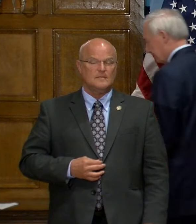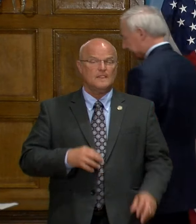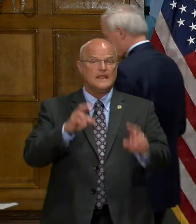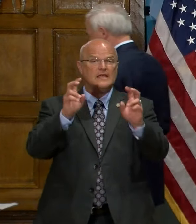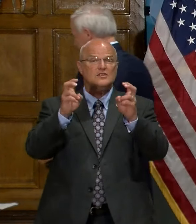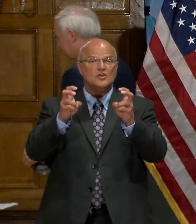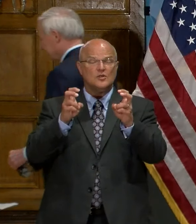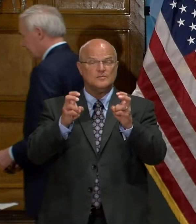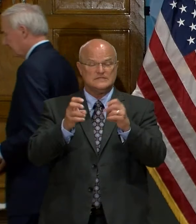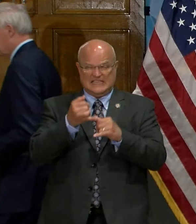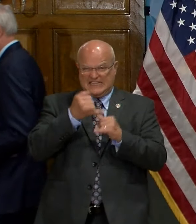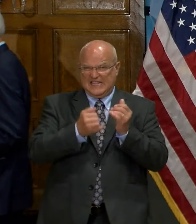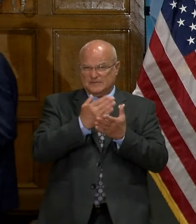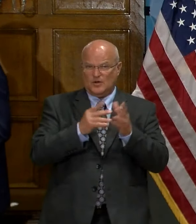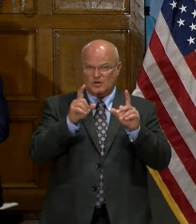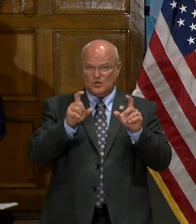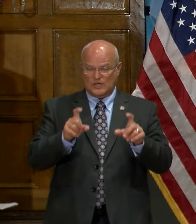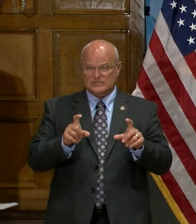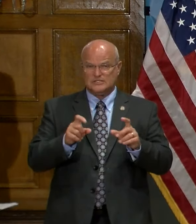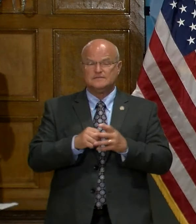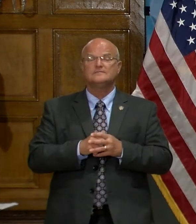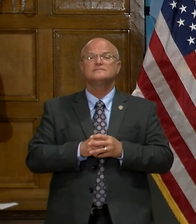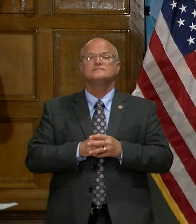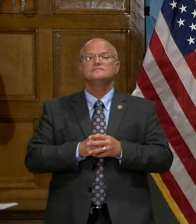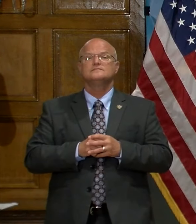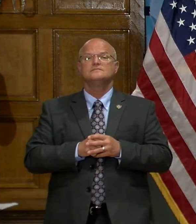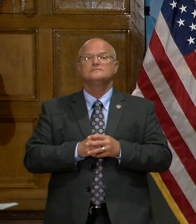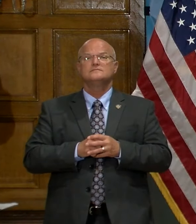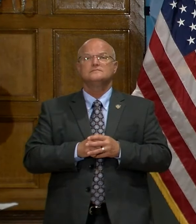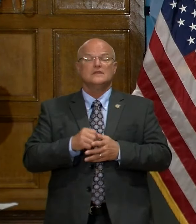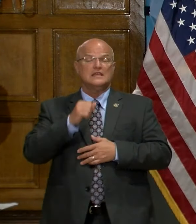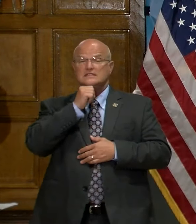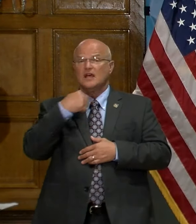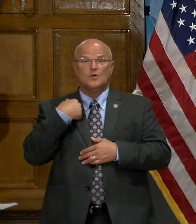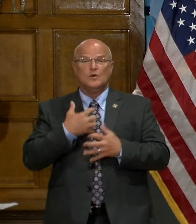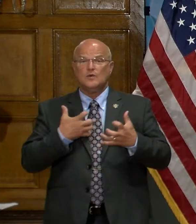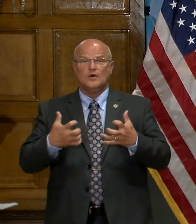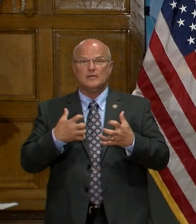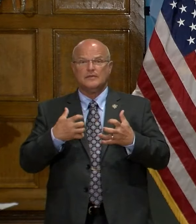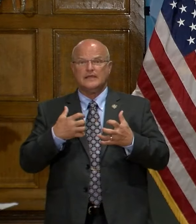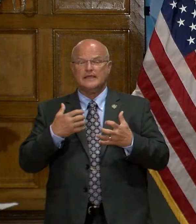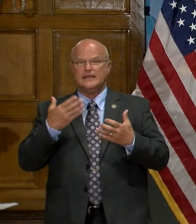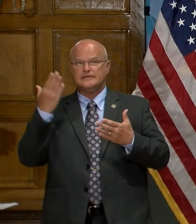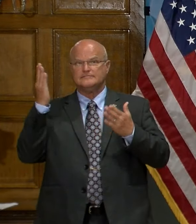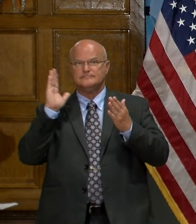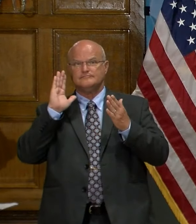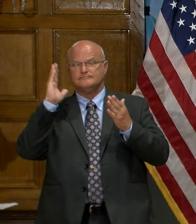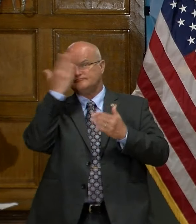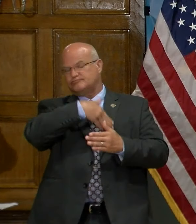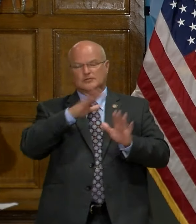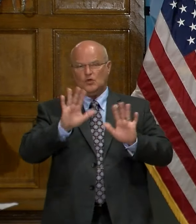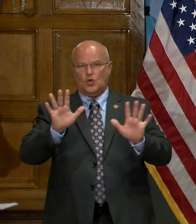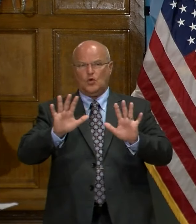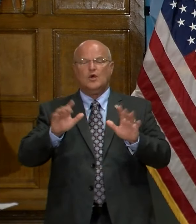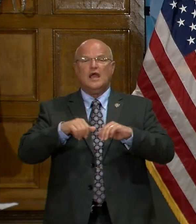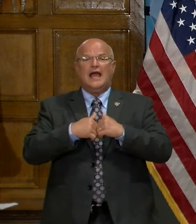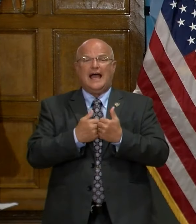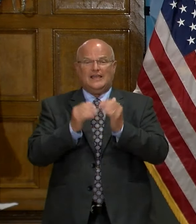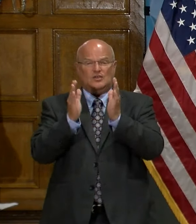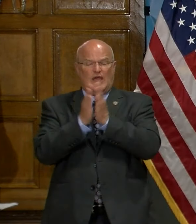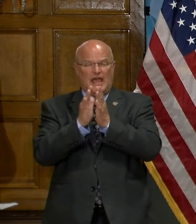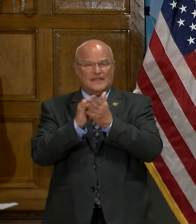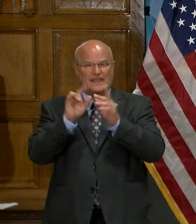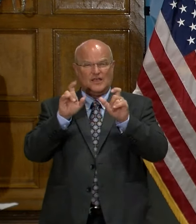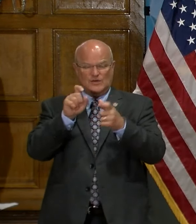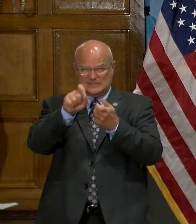In terms of the latter part of your question, it's not that we want to be evasive in any way. how you ask